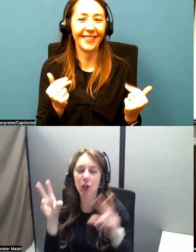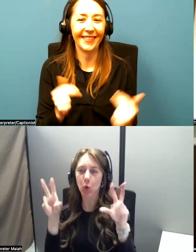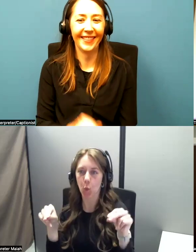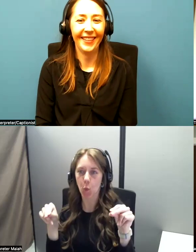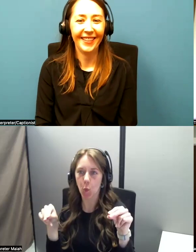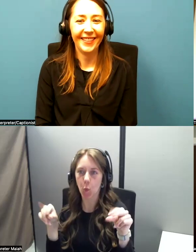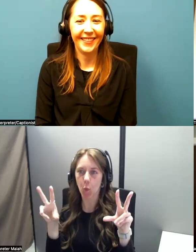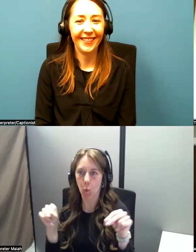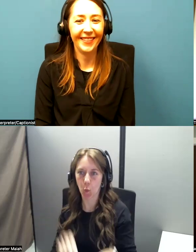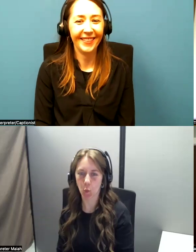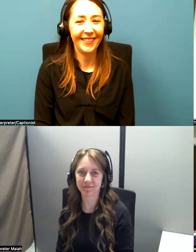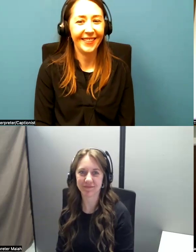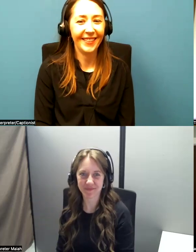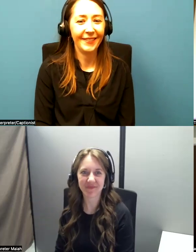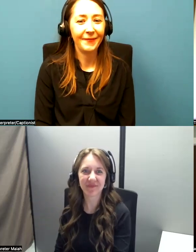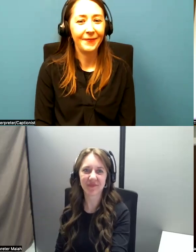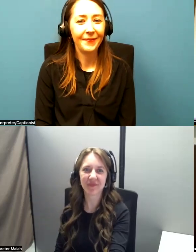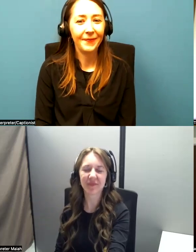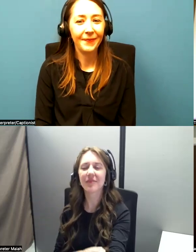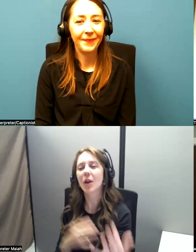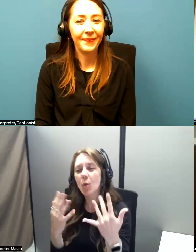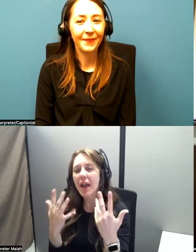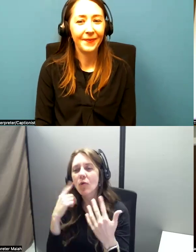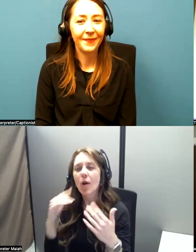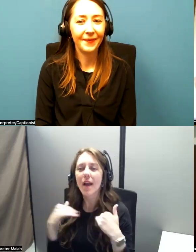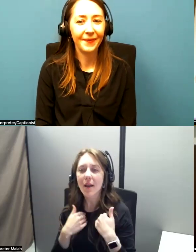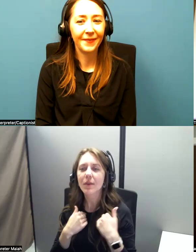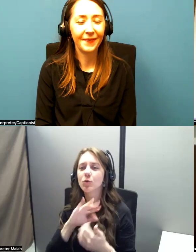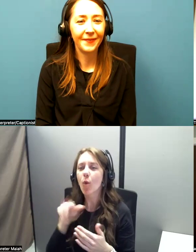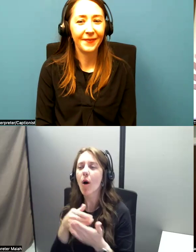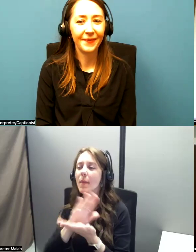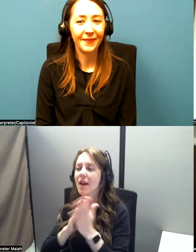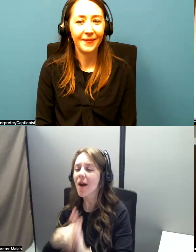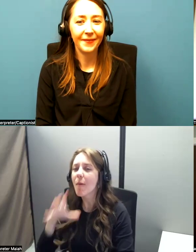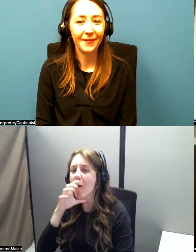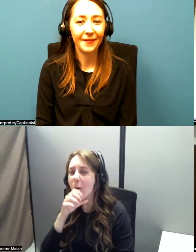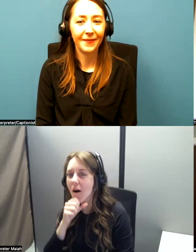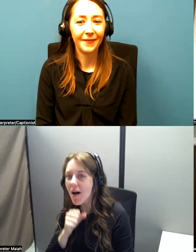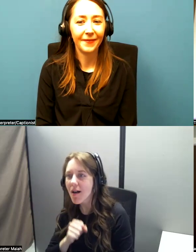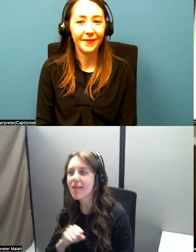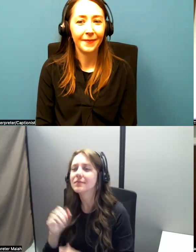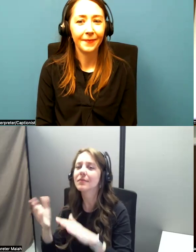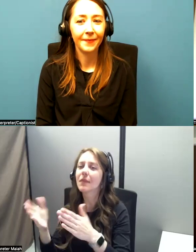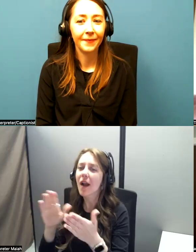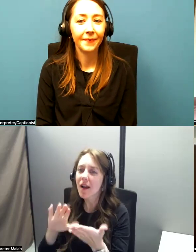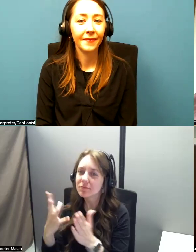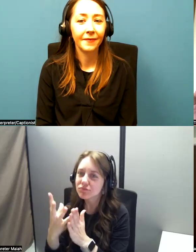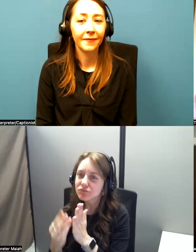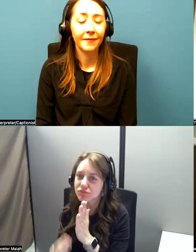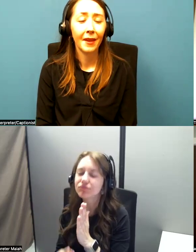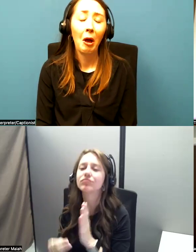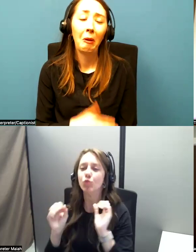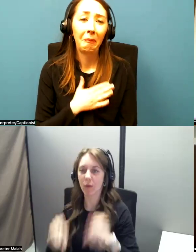wait for the animal to be old and cross the rainbow bridge and then we could talk again. But nope.